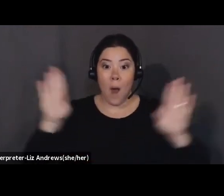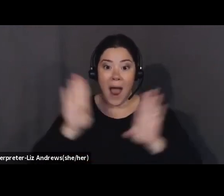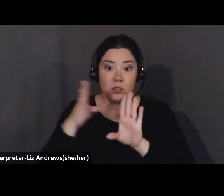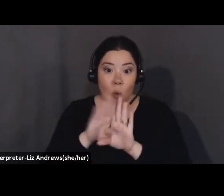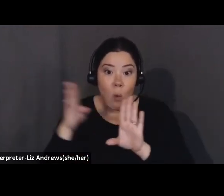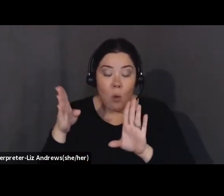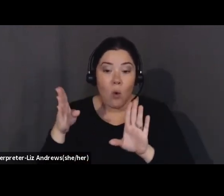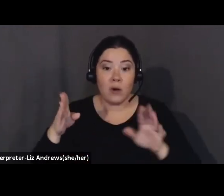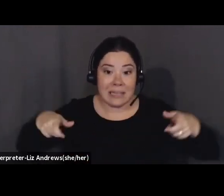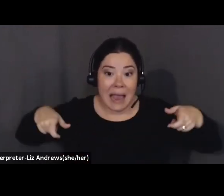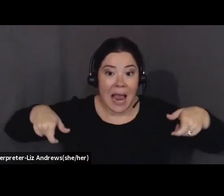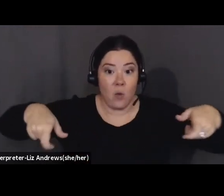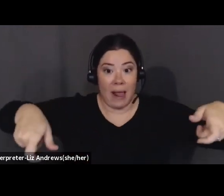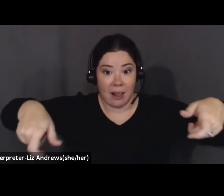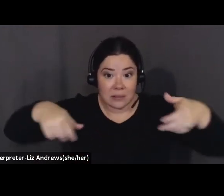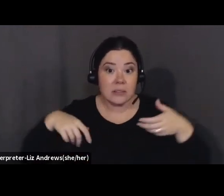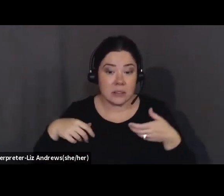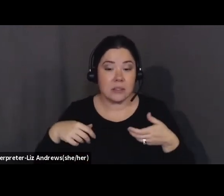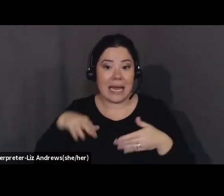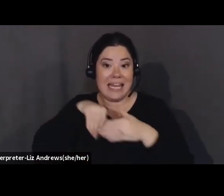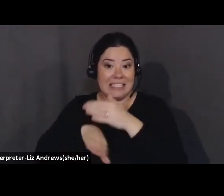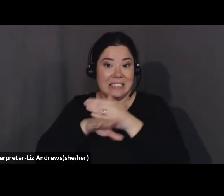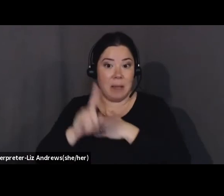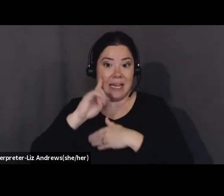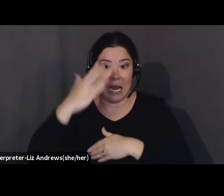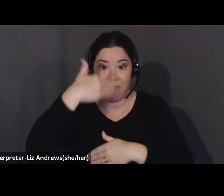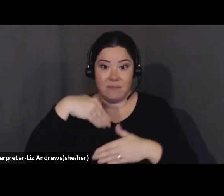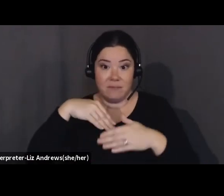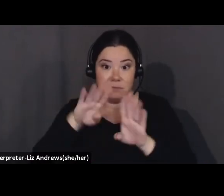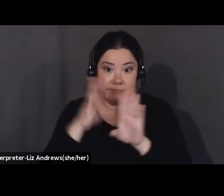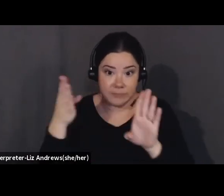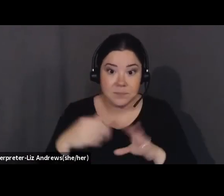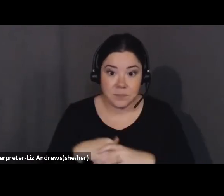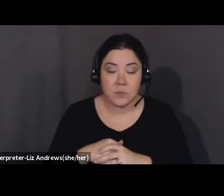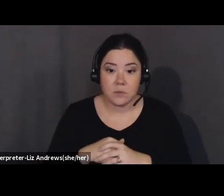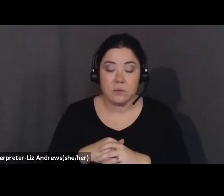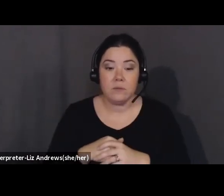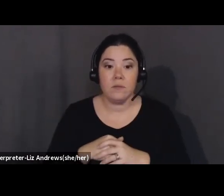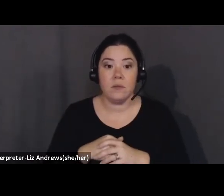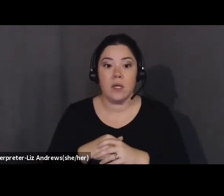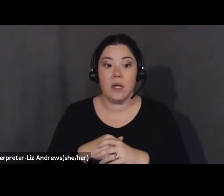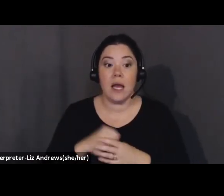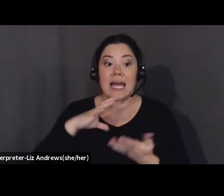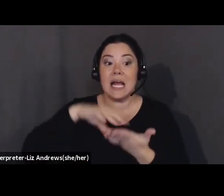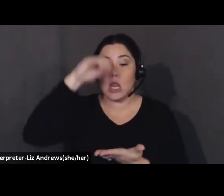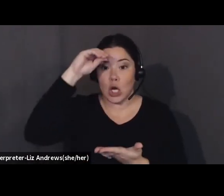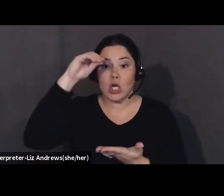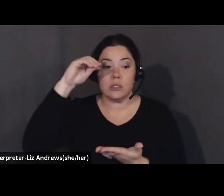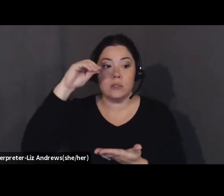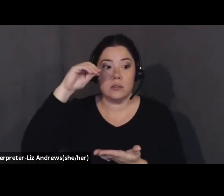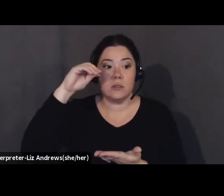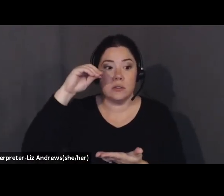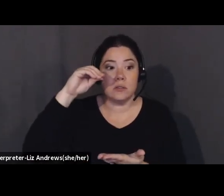handrails, and accessibility of housing entrances. And it basically found that high levels of home inaccessibility